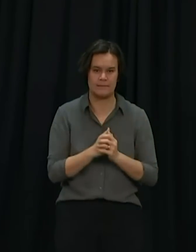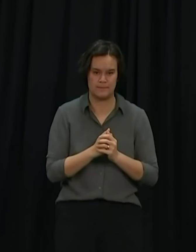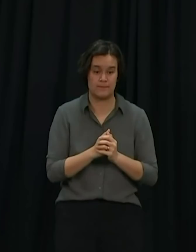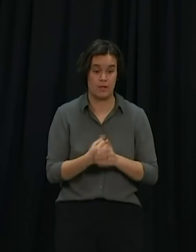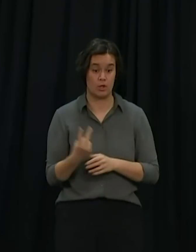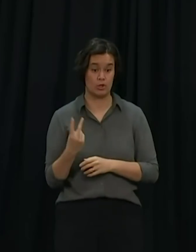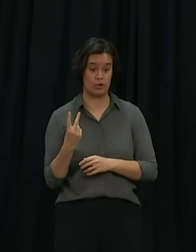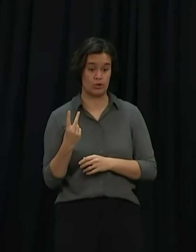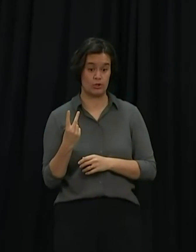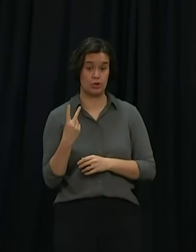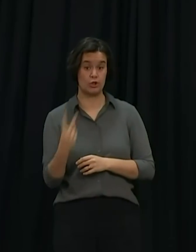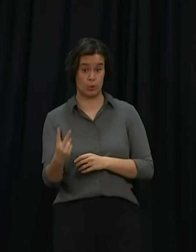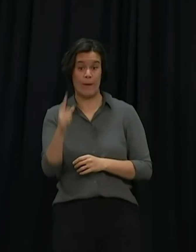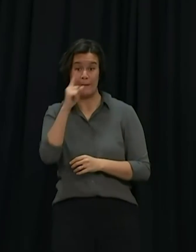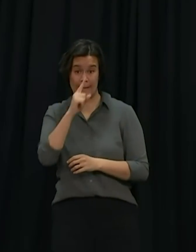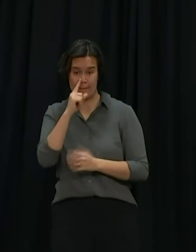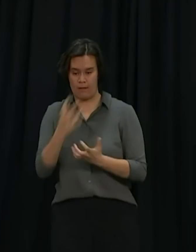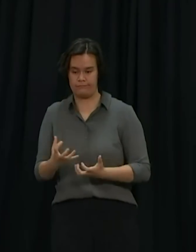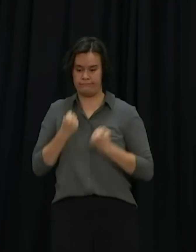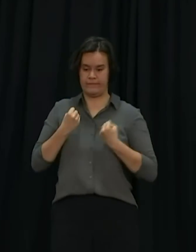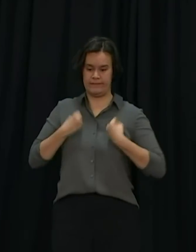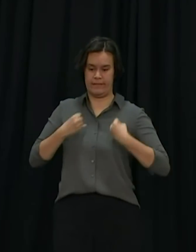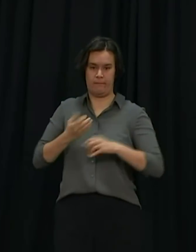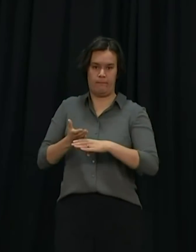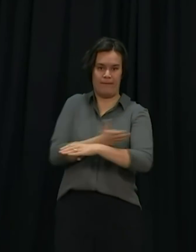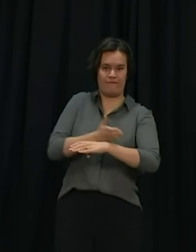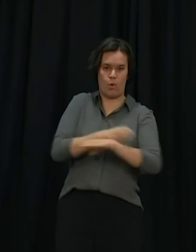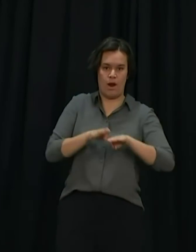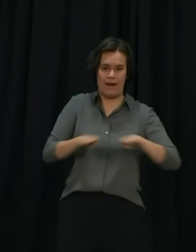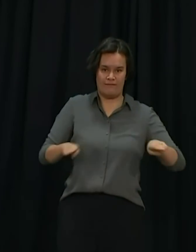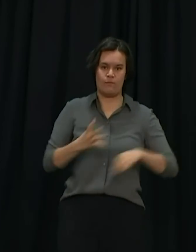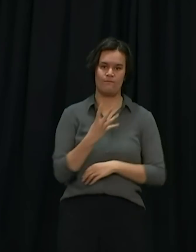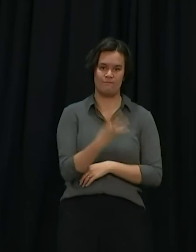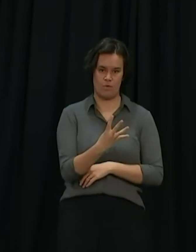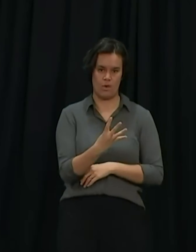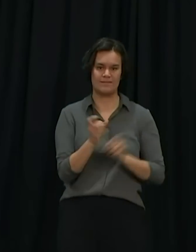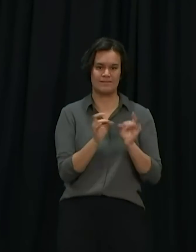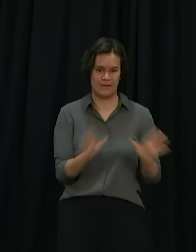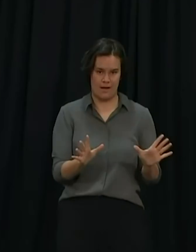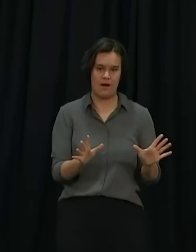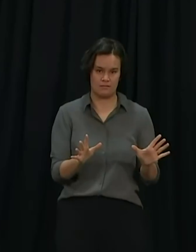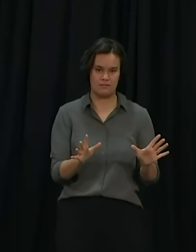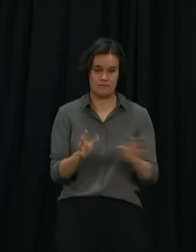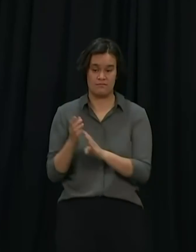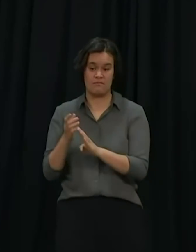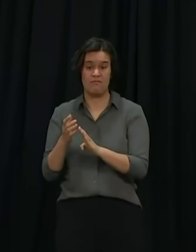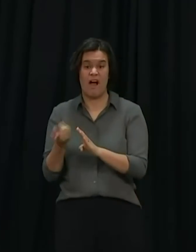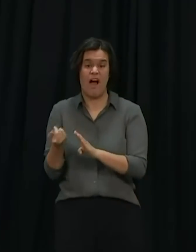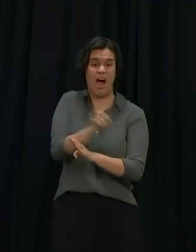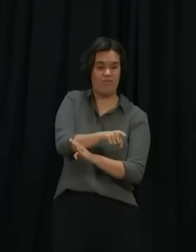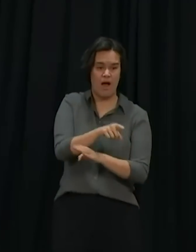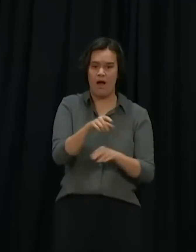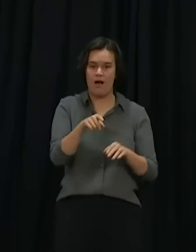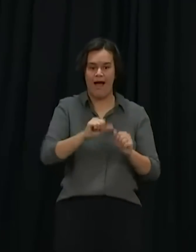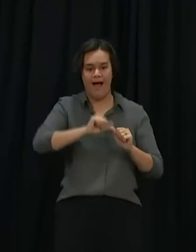4 restrictions came into force, which is helpful. We know that limits down the amount of contact our new cases are having with